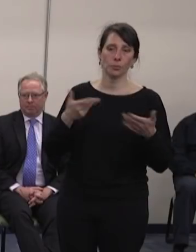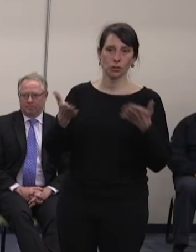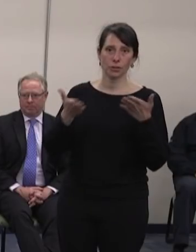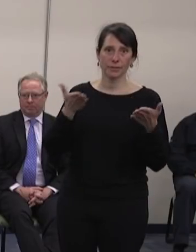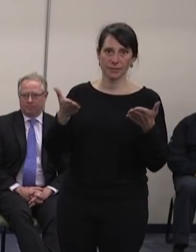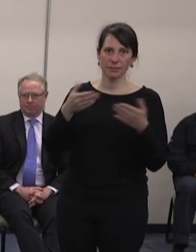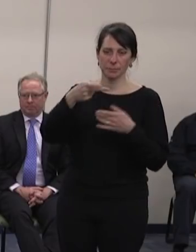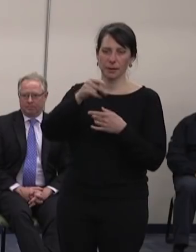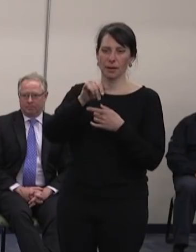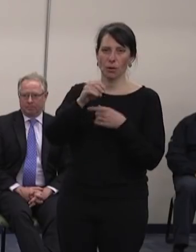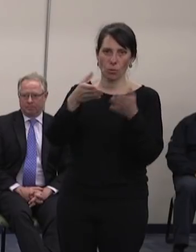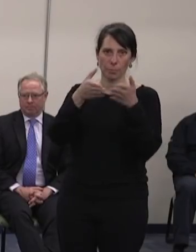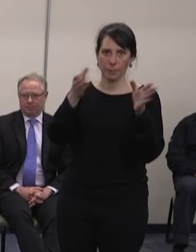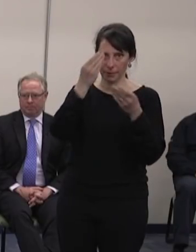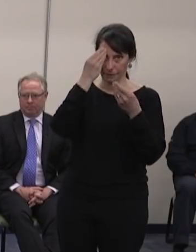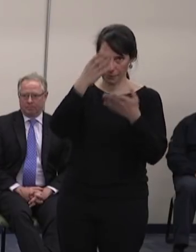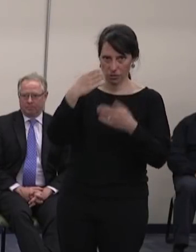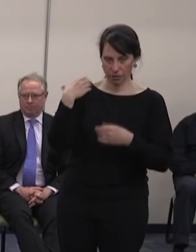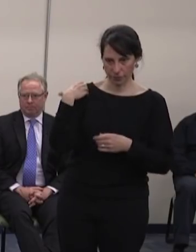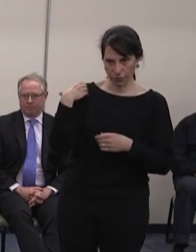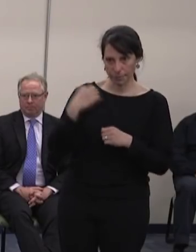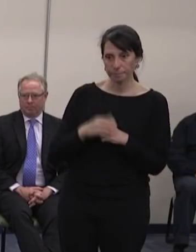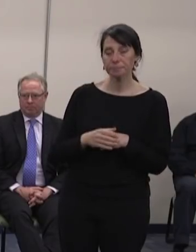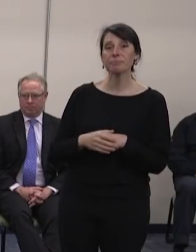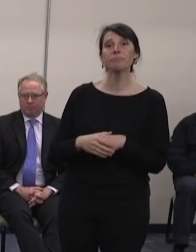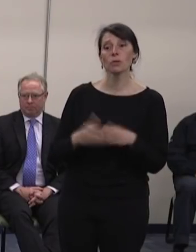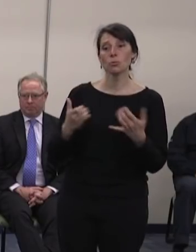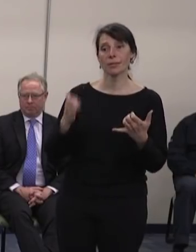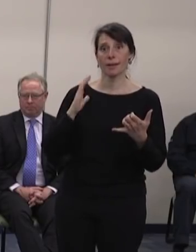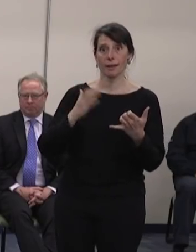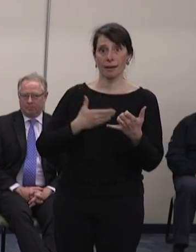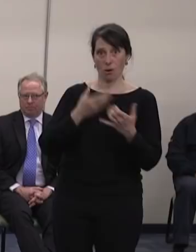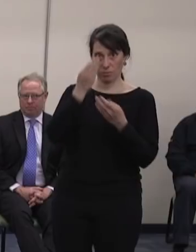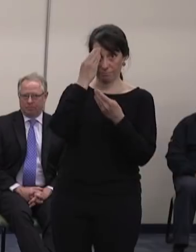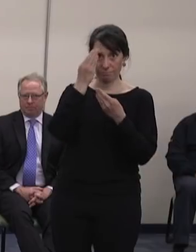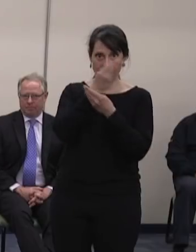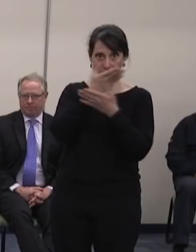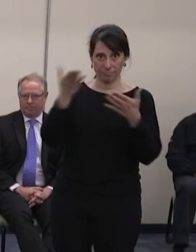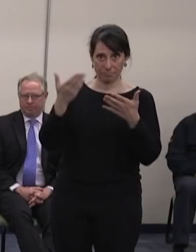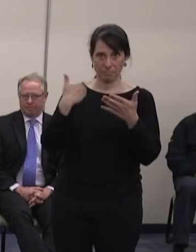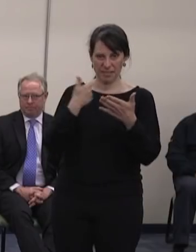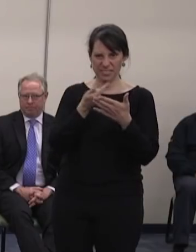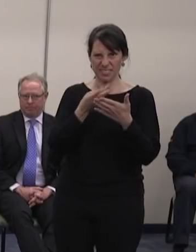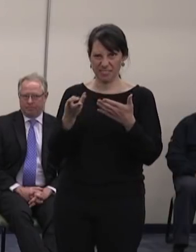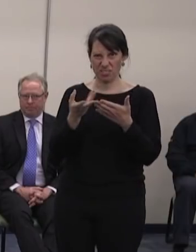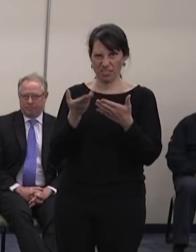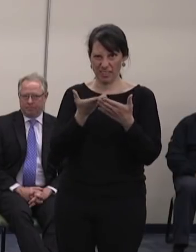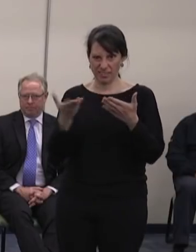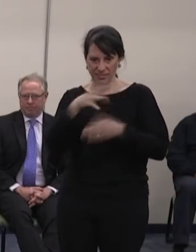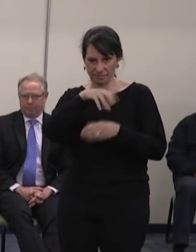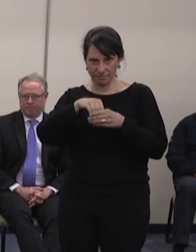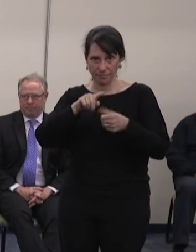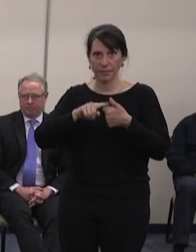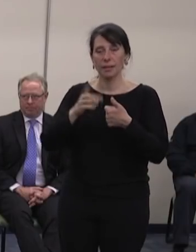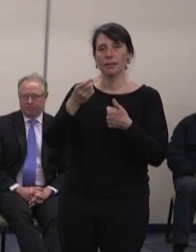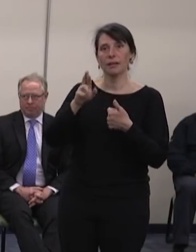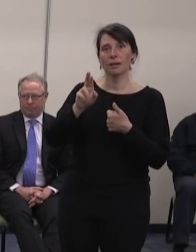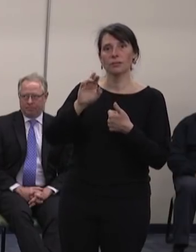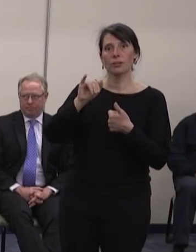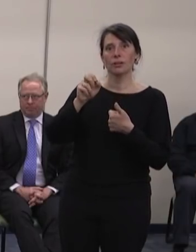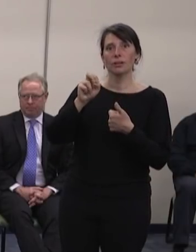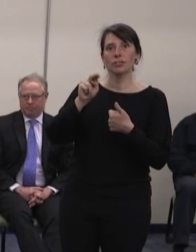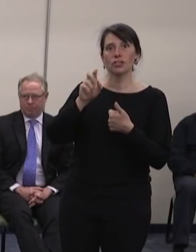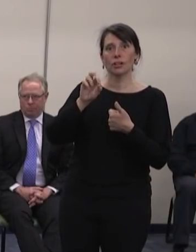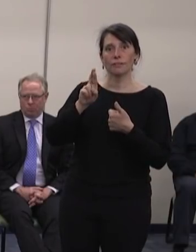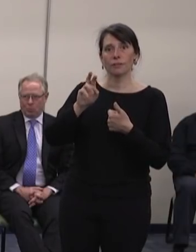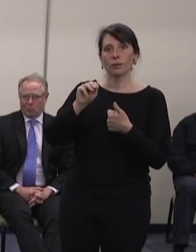Officer. Today's community update includes updates from Dr. Jennifer Mullendore, the